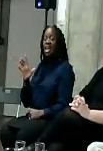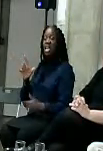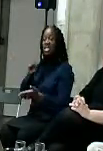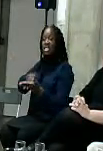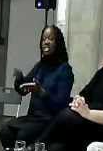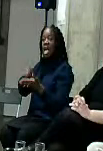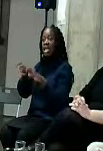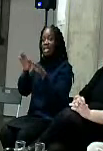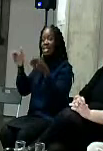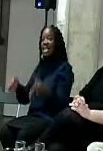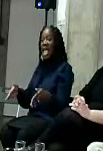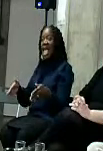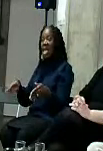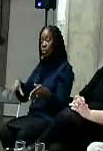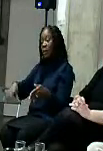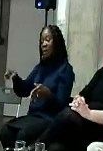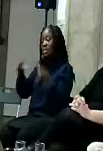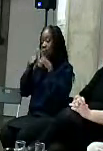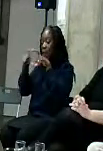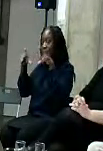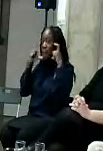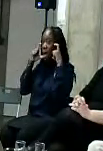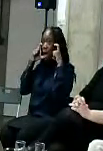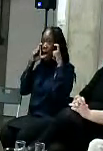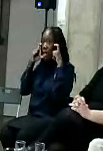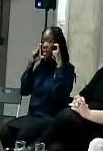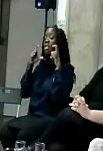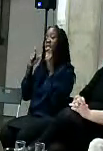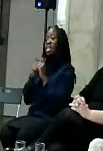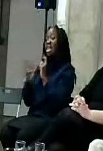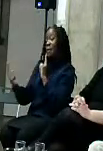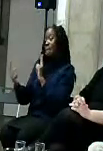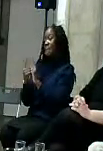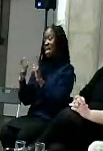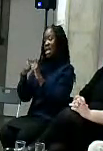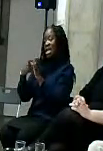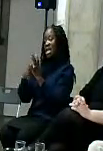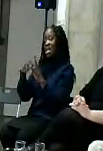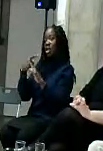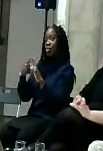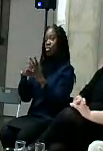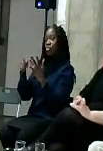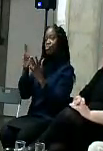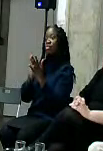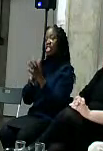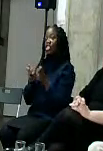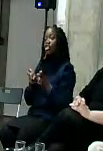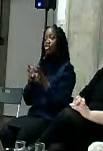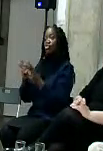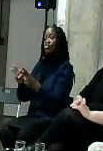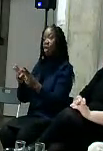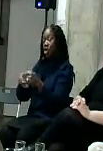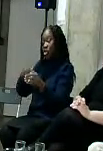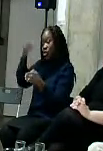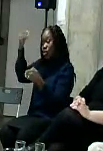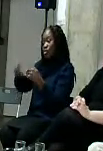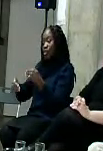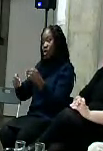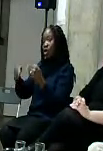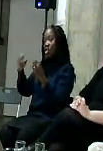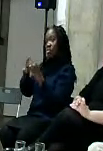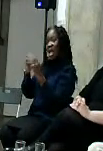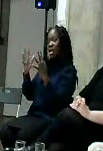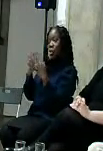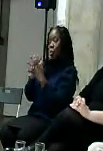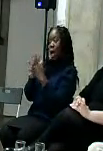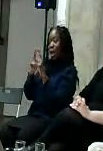you've got your masks, and again onto Brixton Road, and then head to the front of the Bedwell House flats, and that's